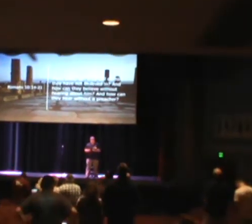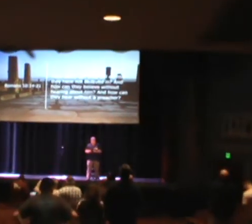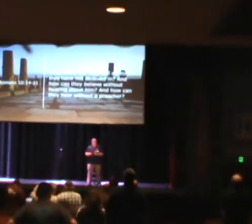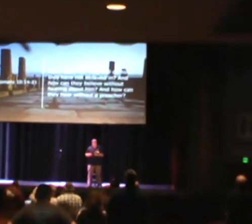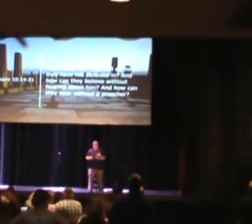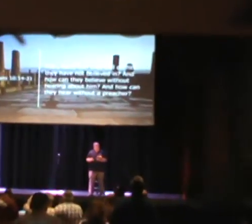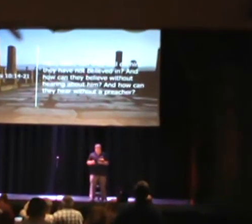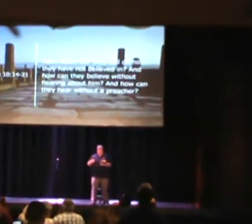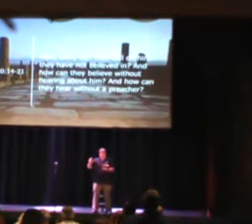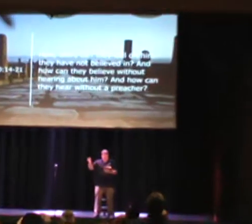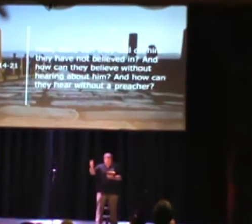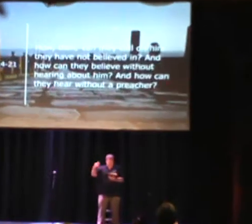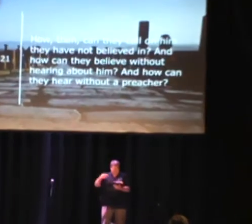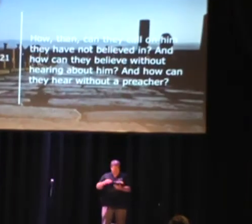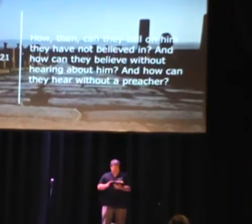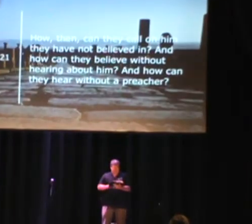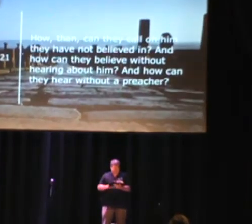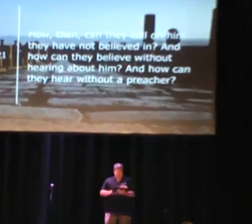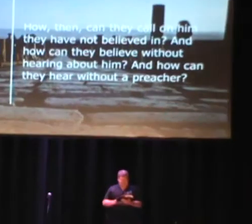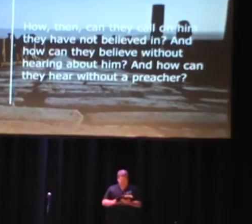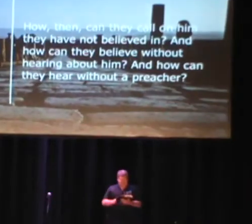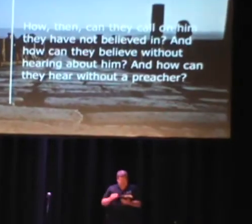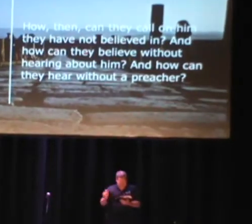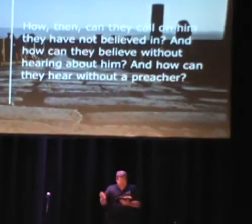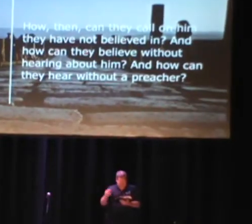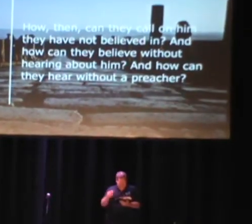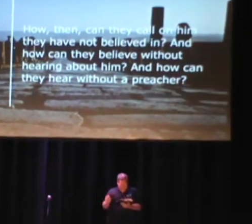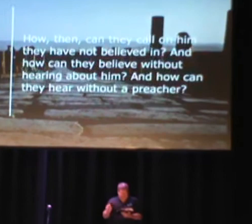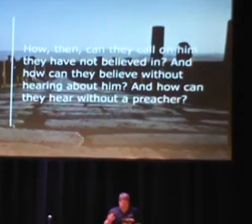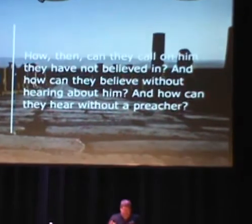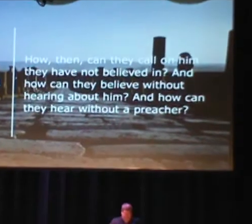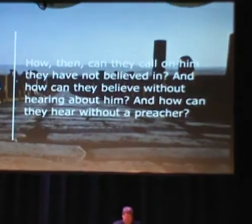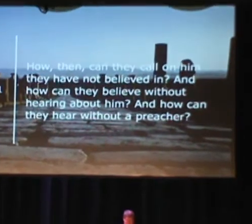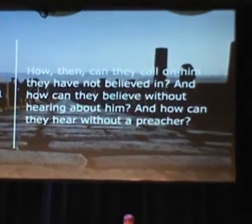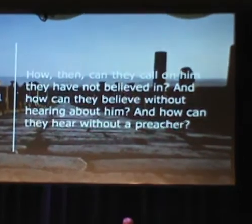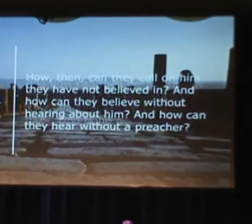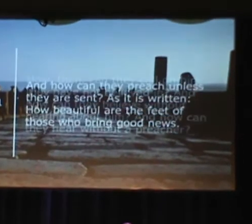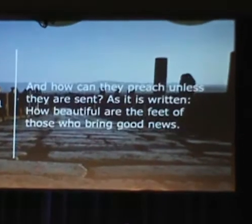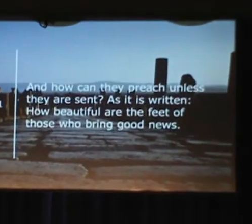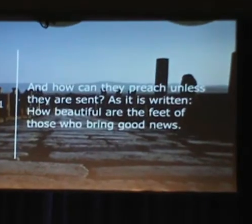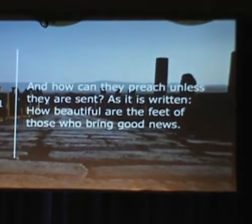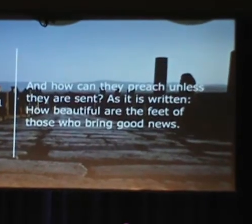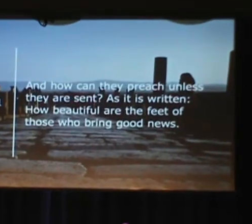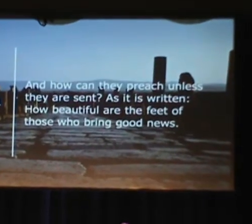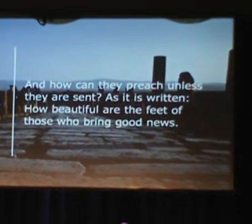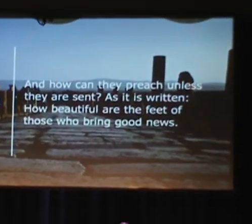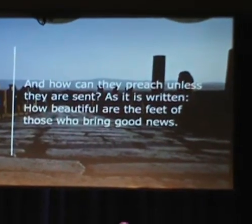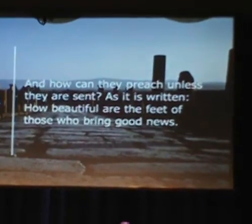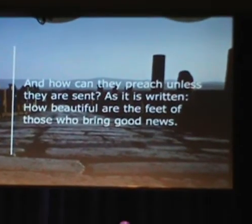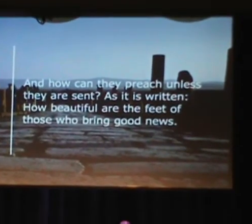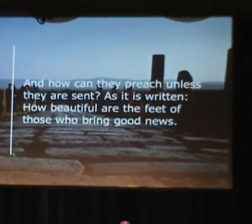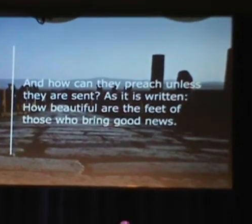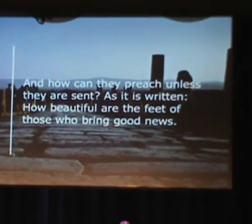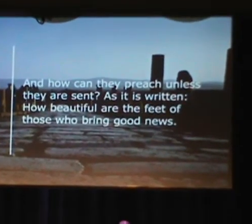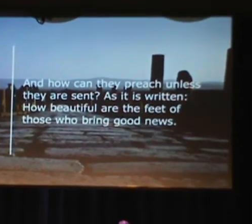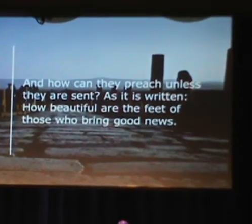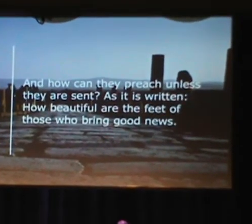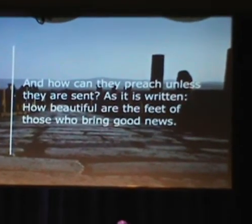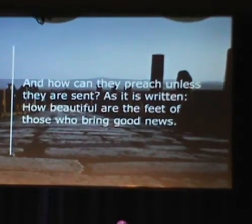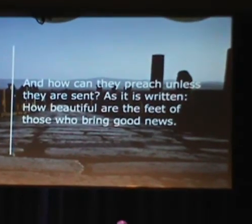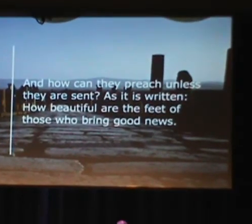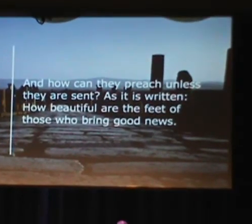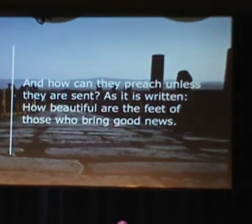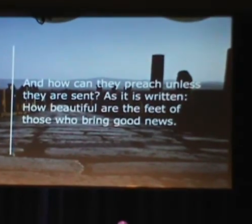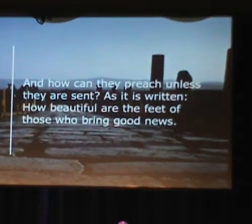And how can they believe without hearing about Him? And how can they hear without a preacher? And how can they preach unless they are sent?